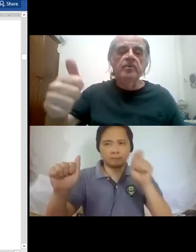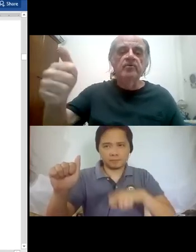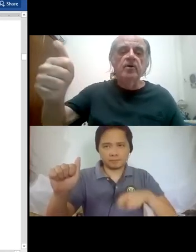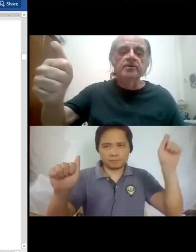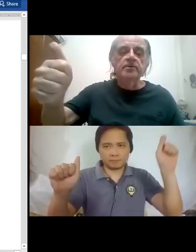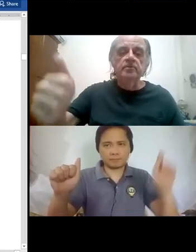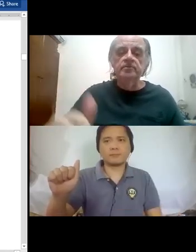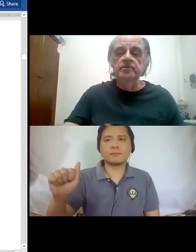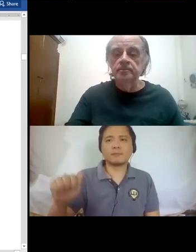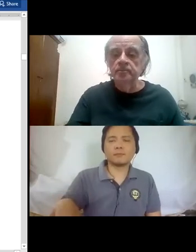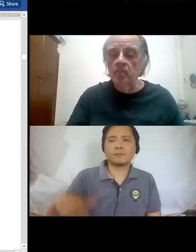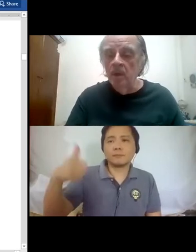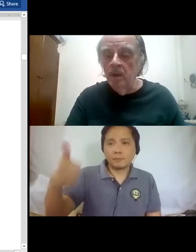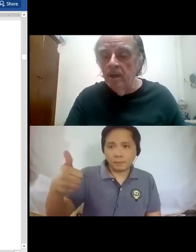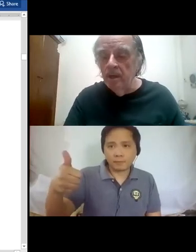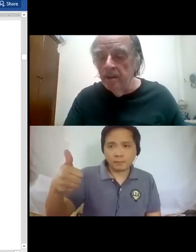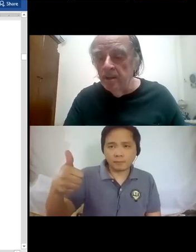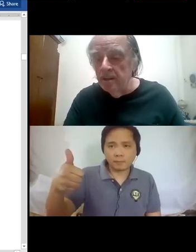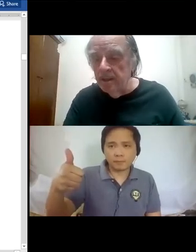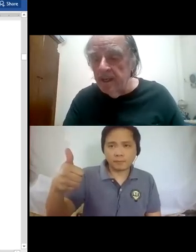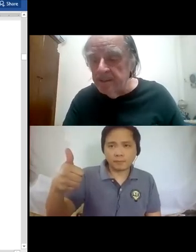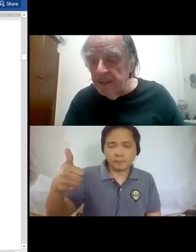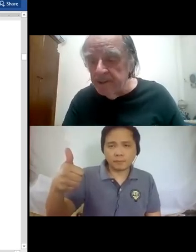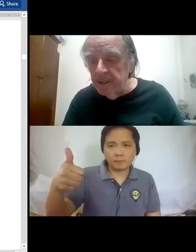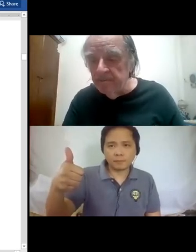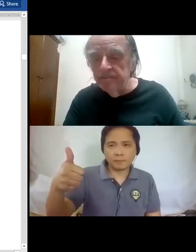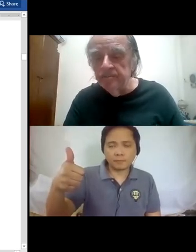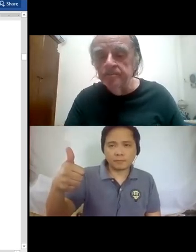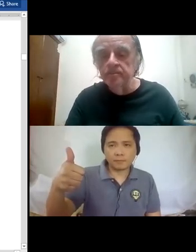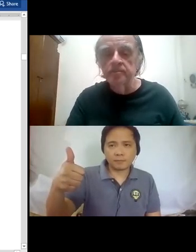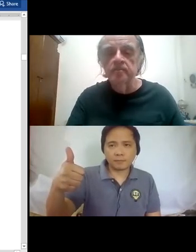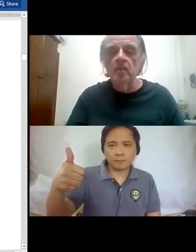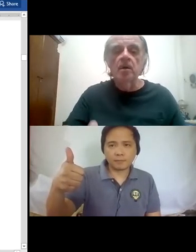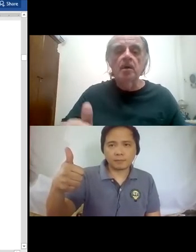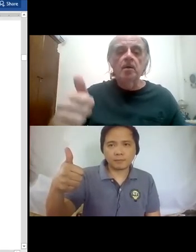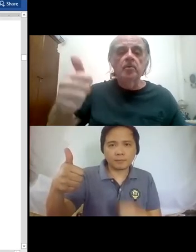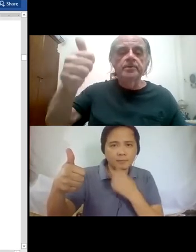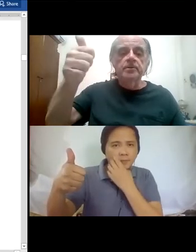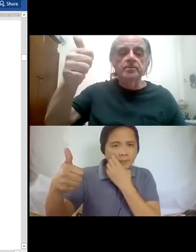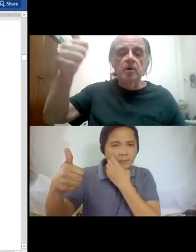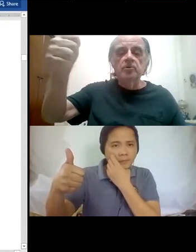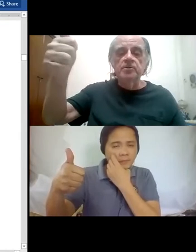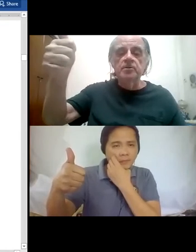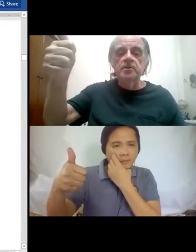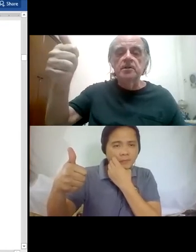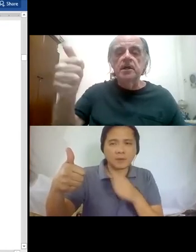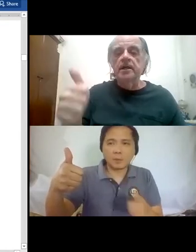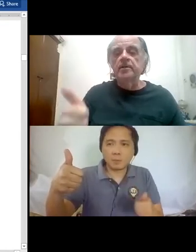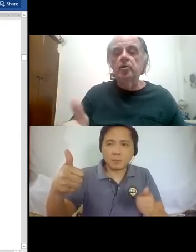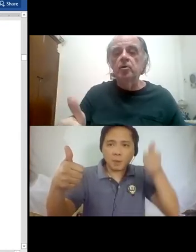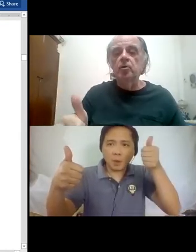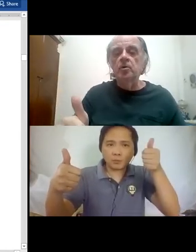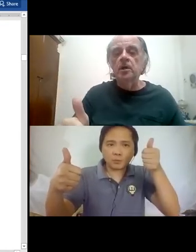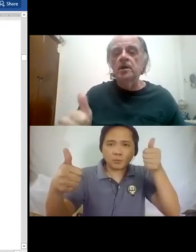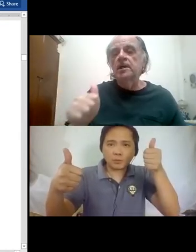Then we move on to the next hand shape, which is most